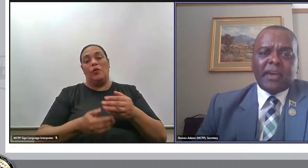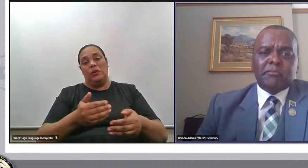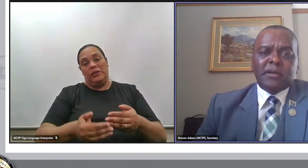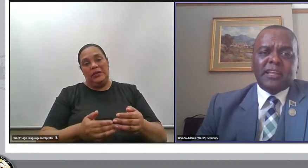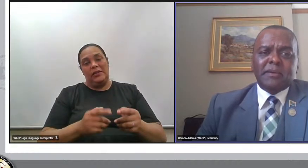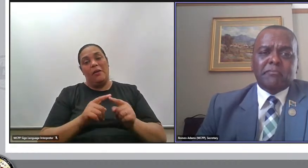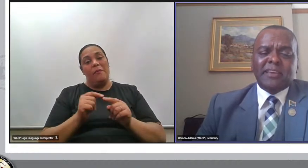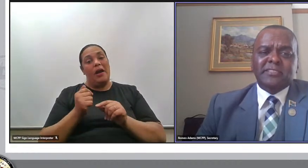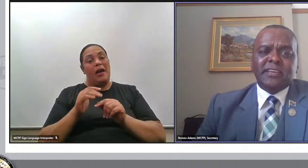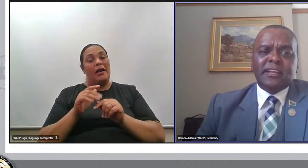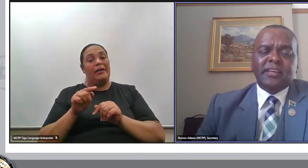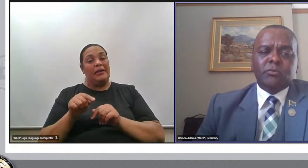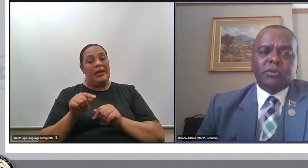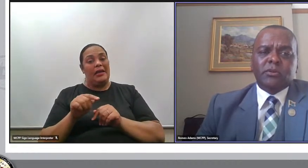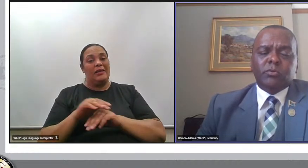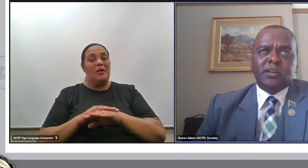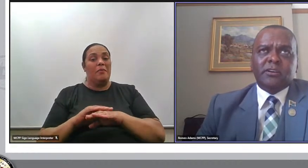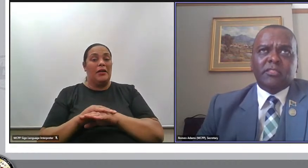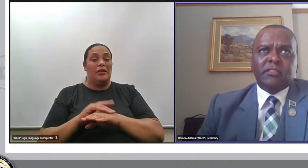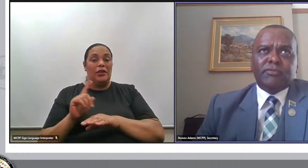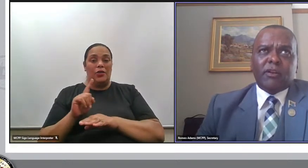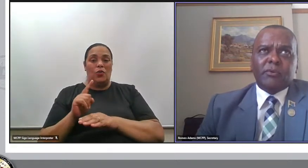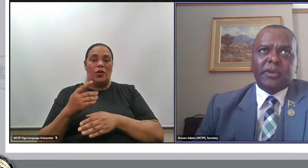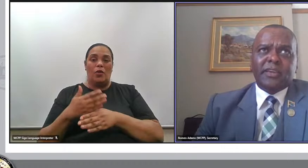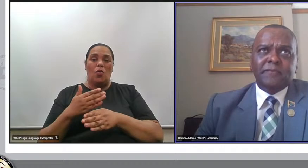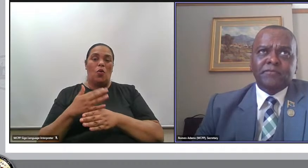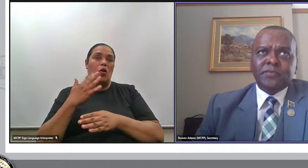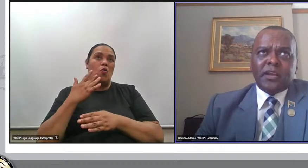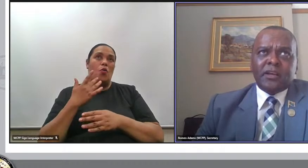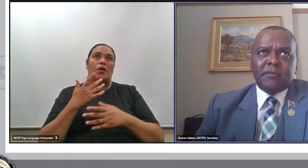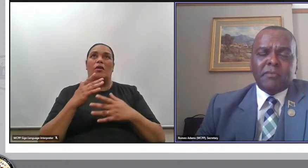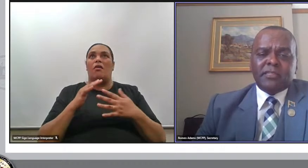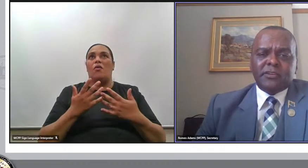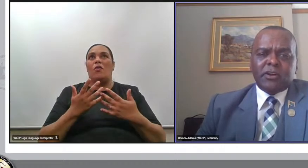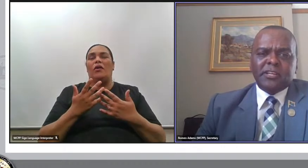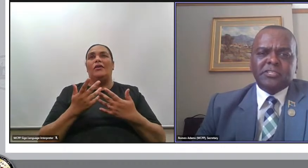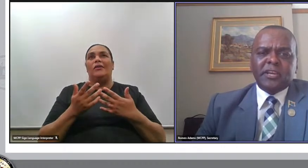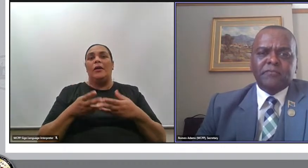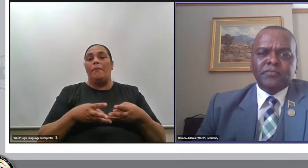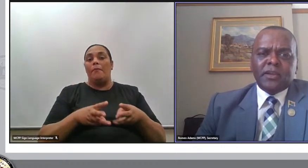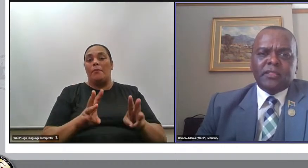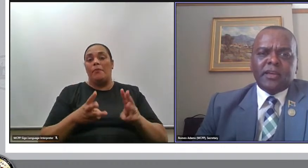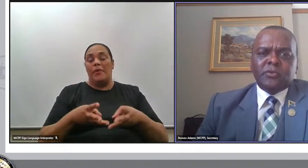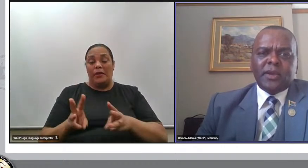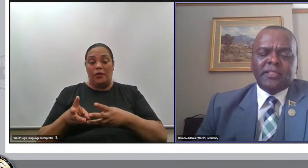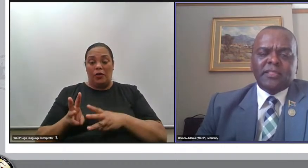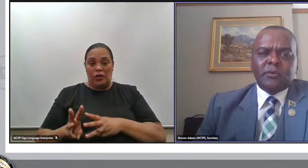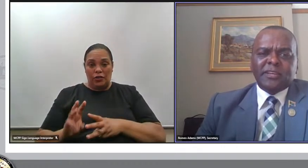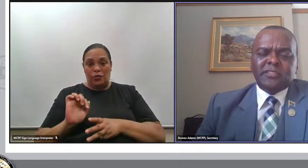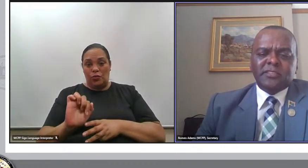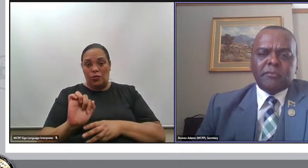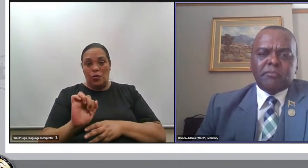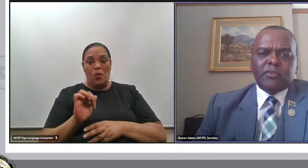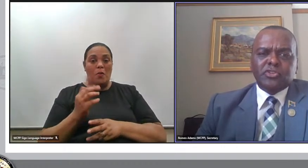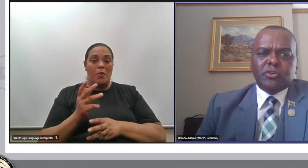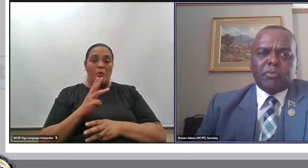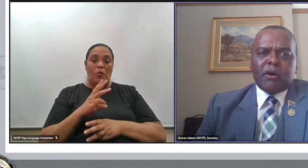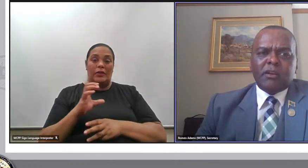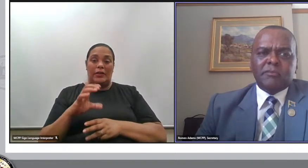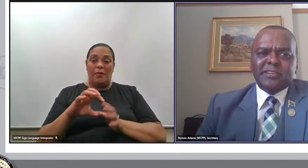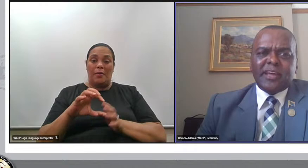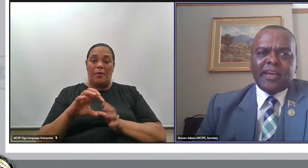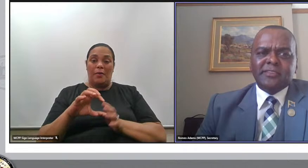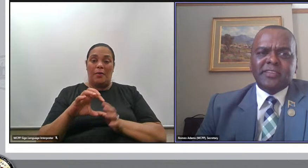The back billing basically will work on the following methodology, that when the Western Cape